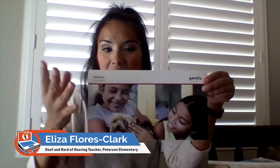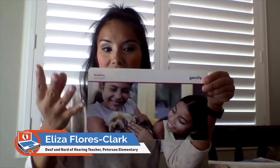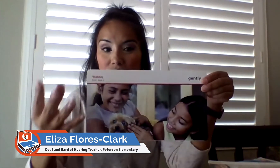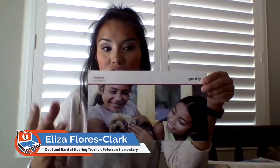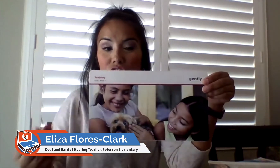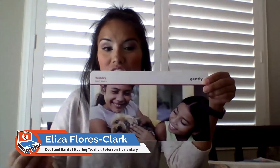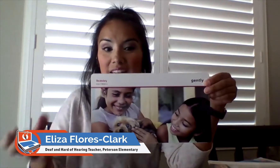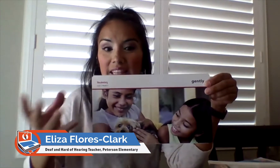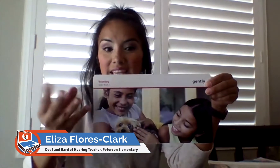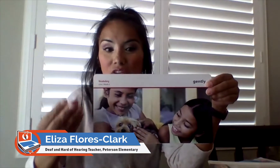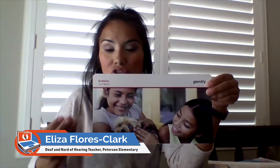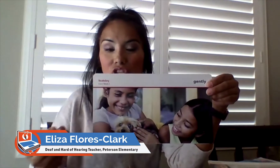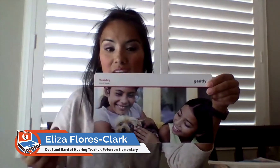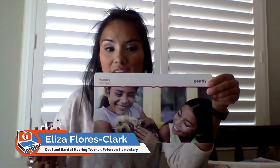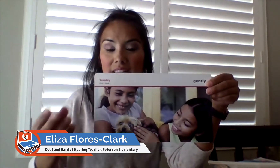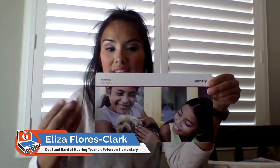Or gently